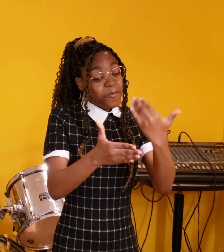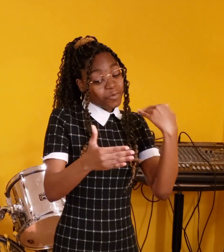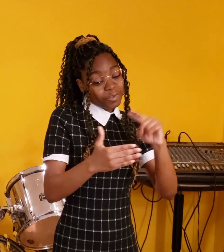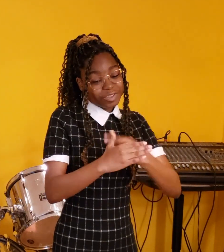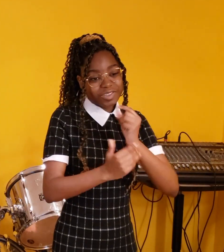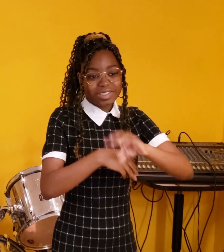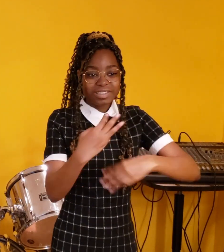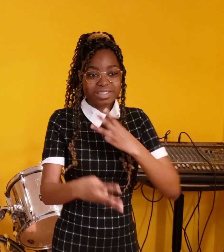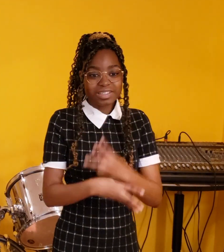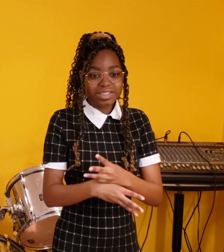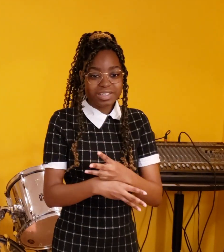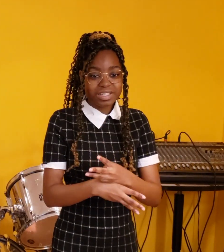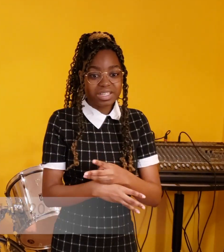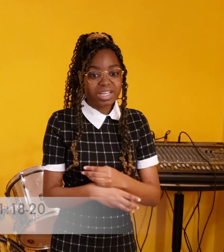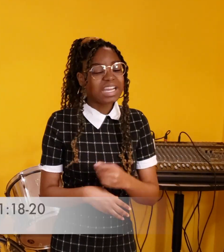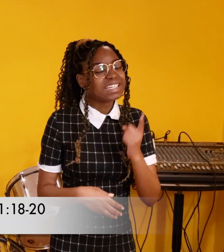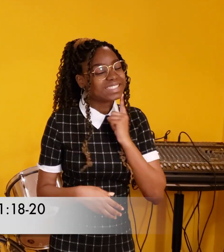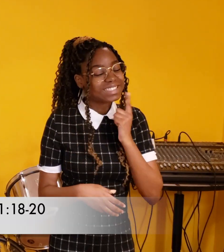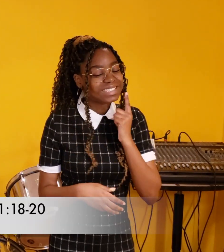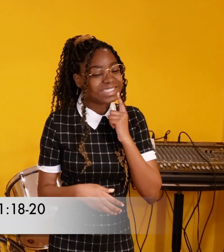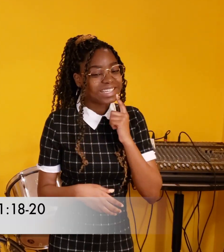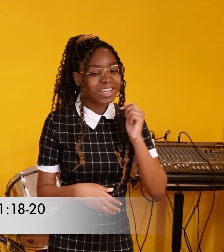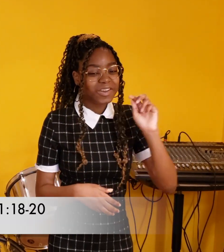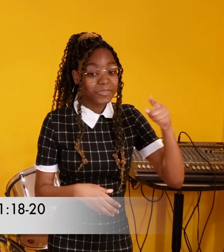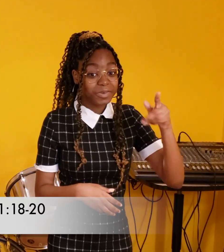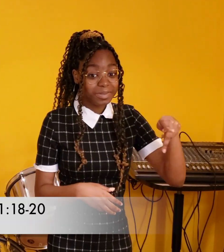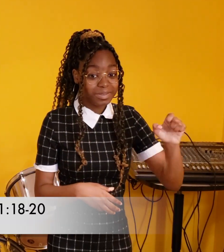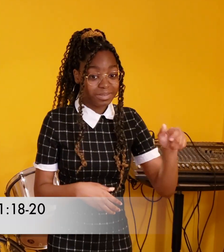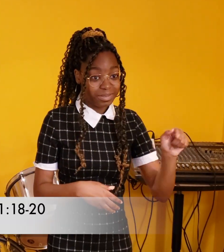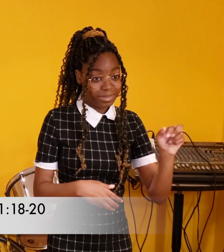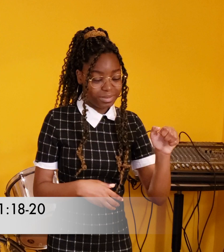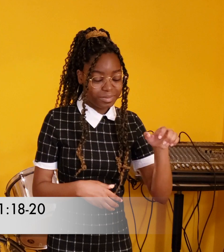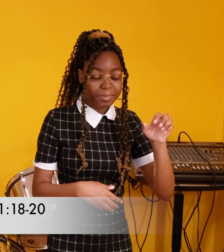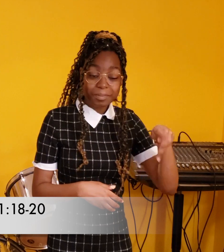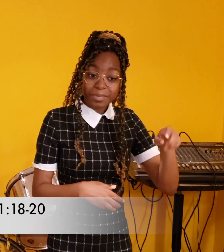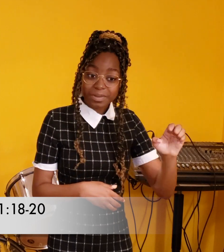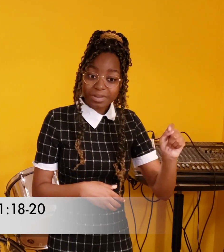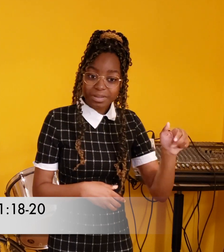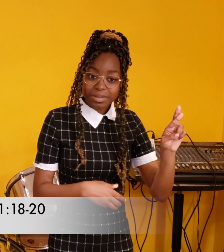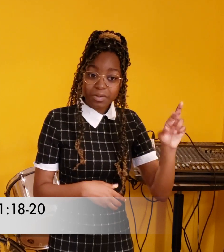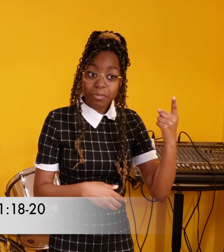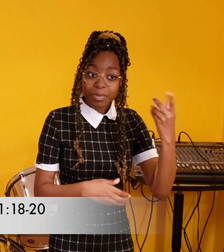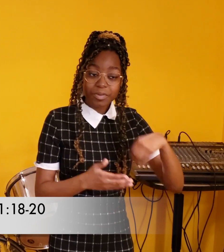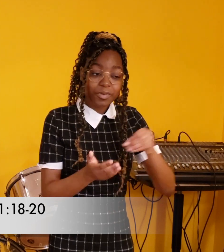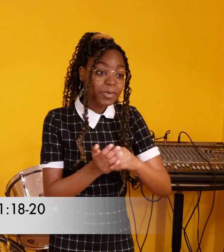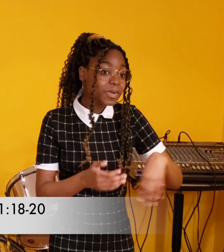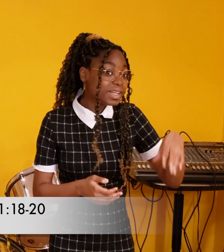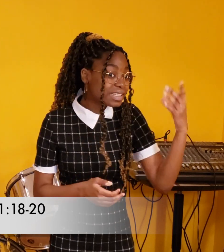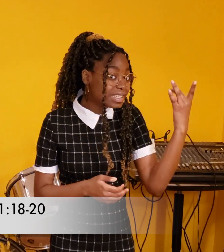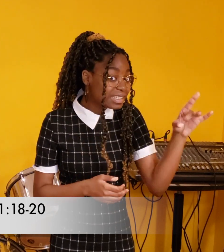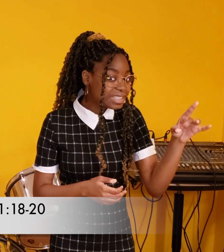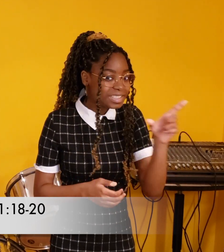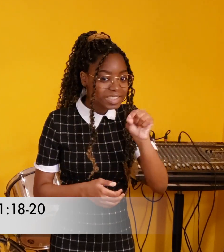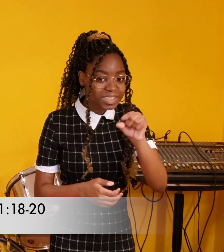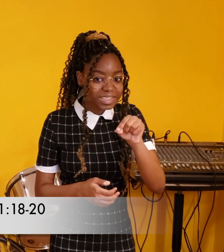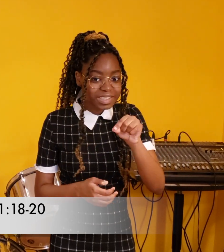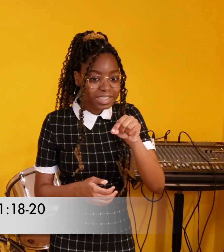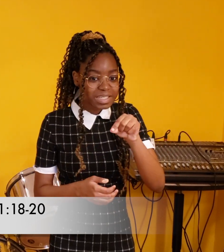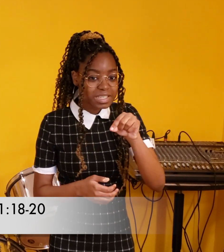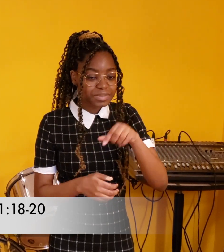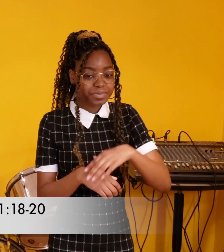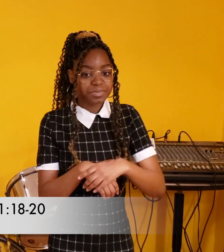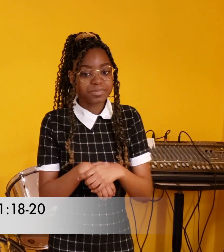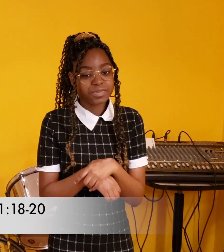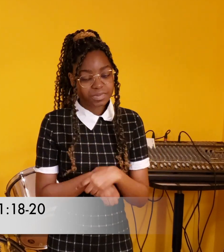world. Look at what it says. 1 Peter 1, 18 to 20. It says, for as much as you know that you